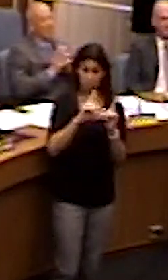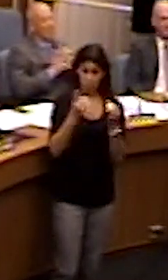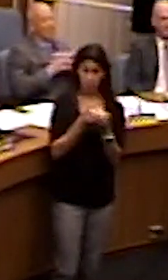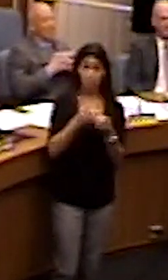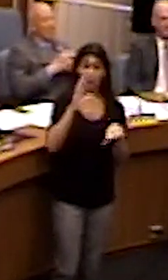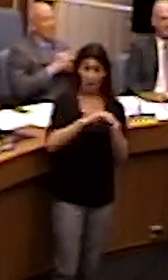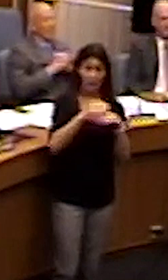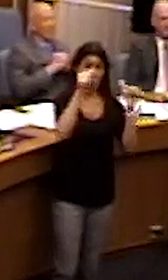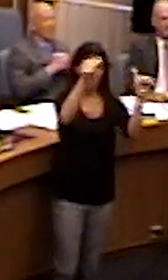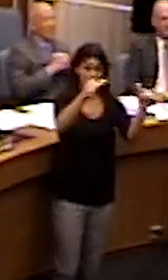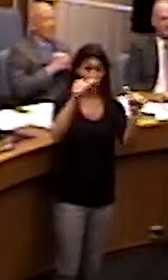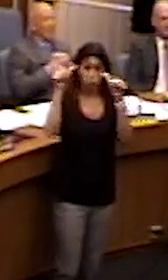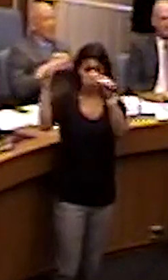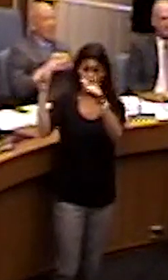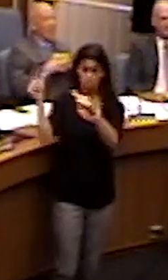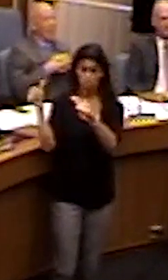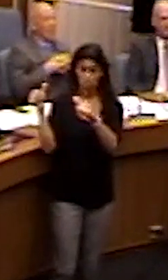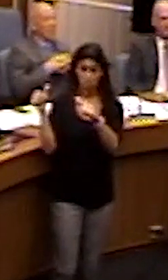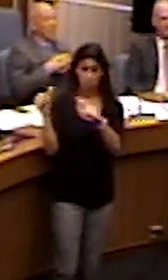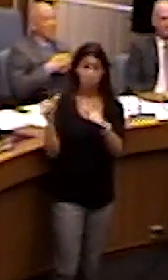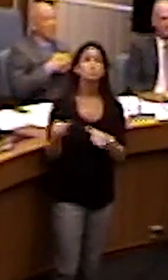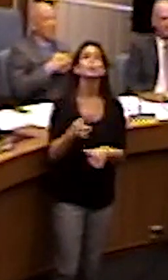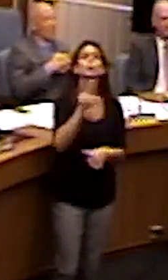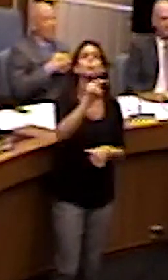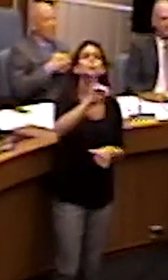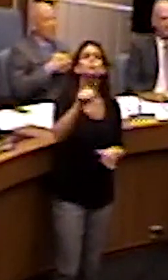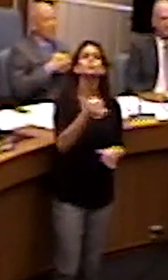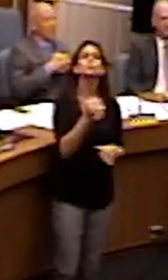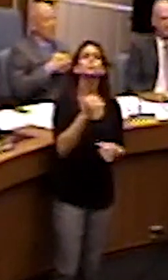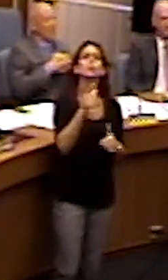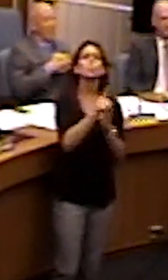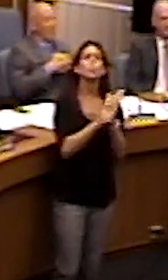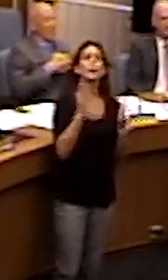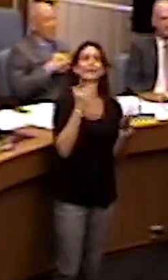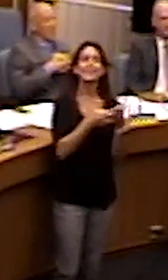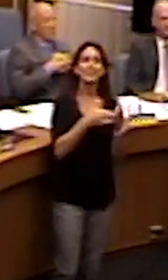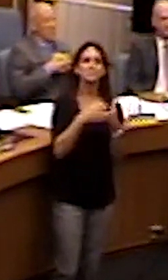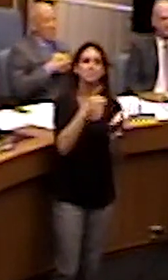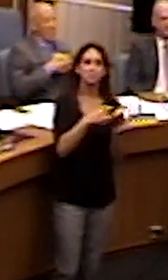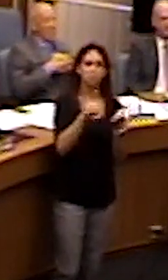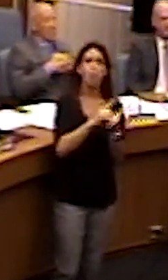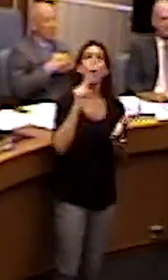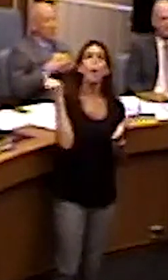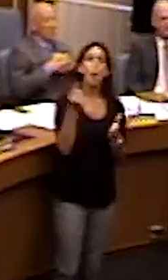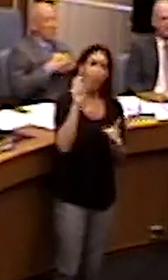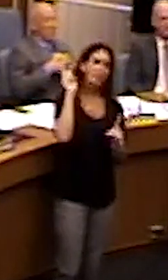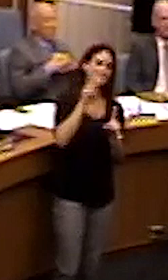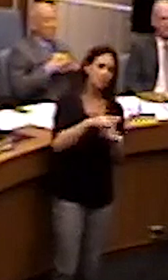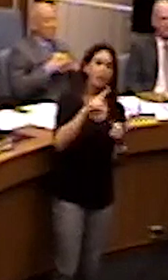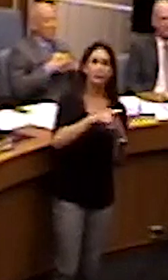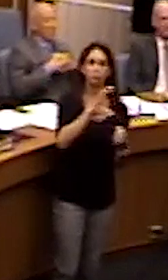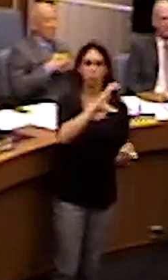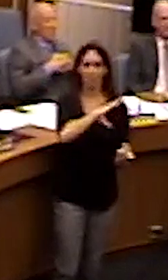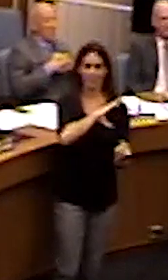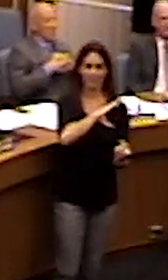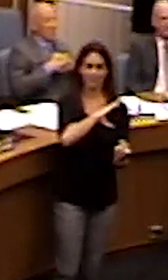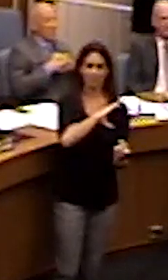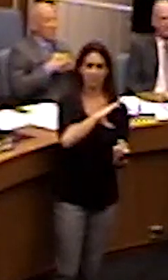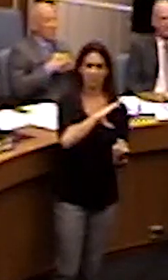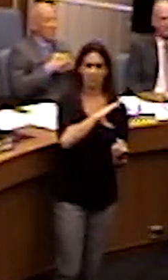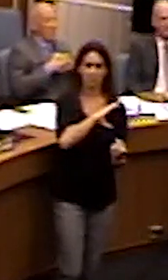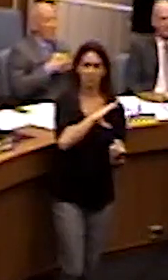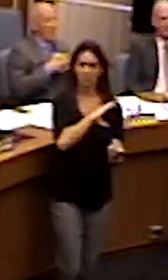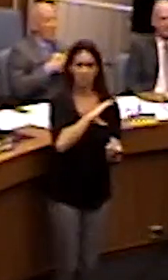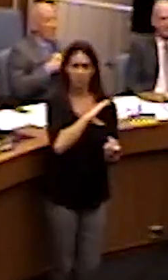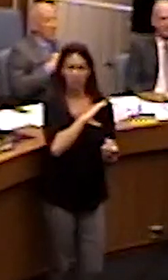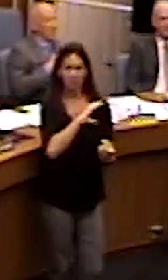poster. The New Jersey law against discrimination always applied to the police department. It's not that they